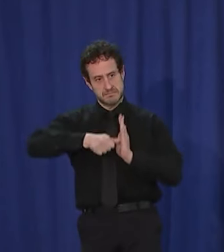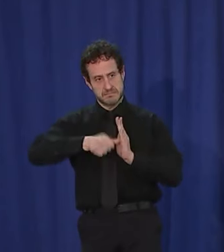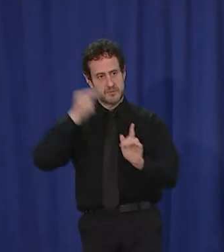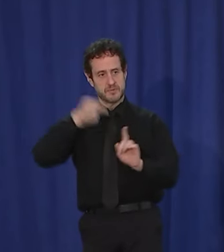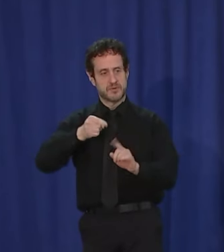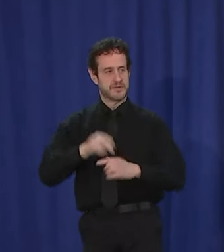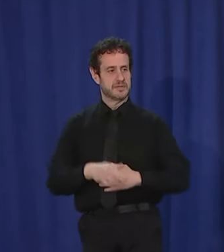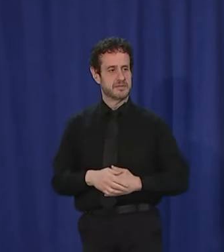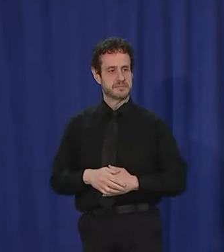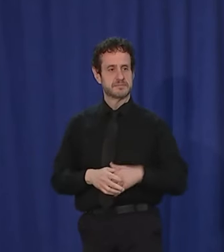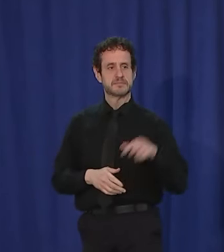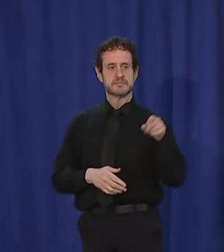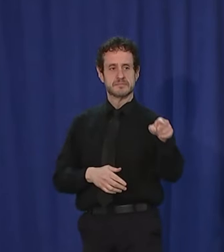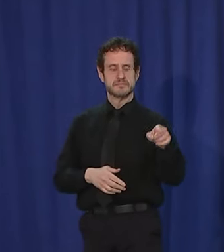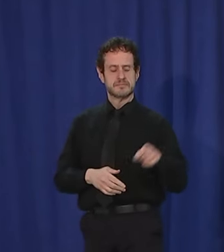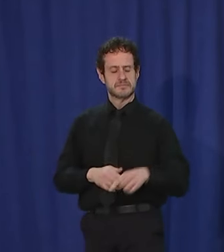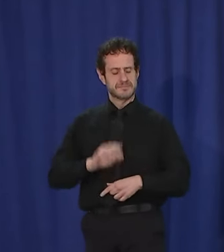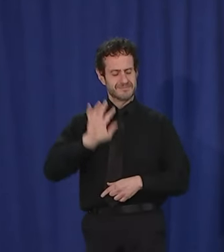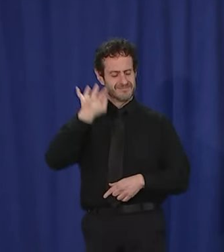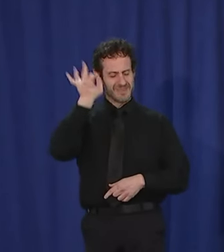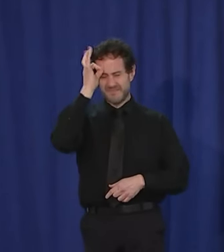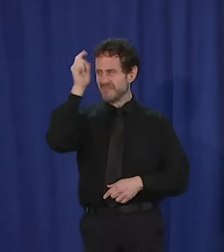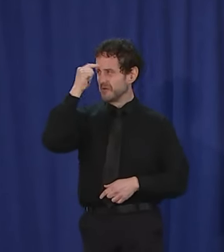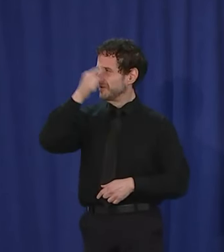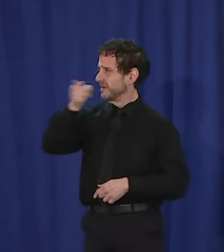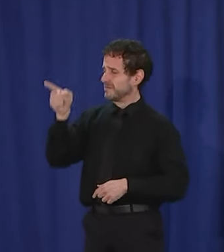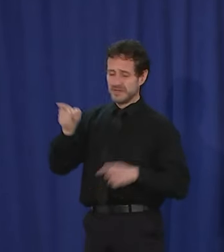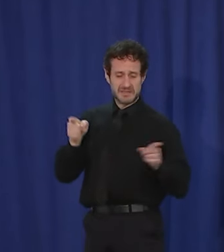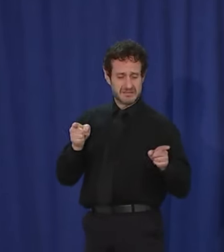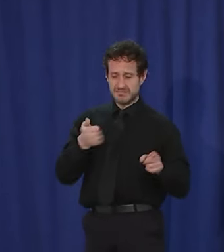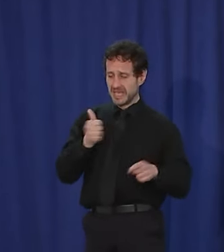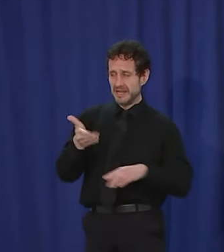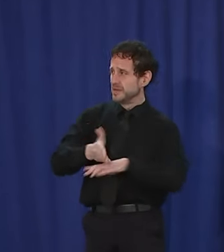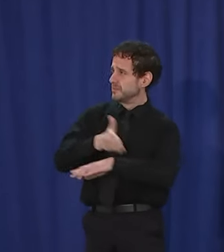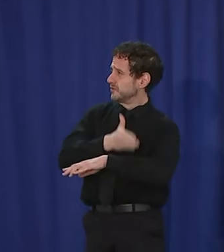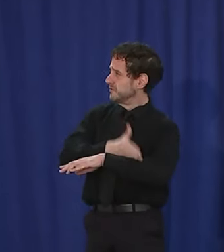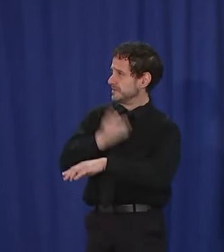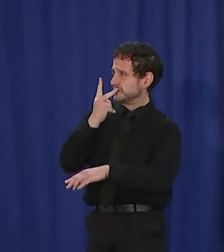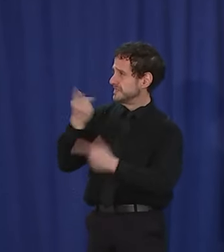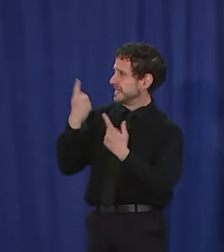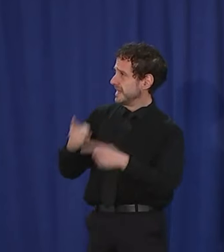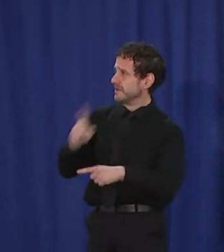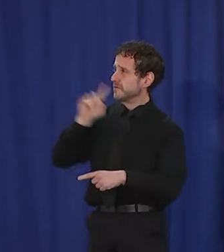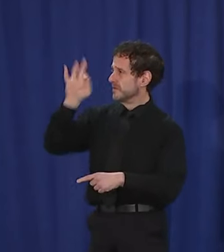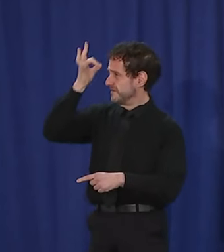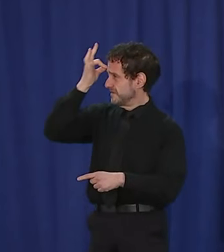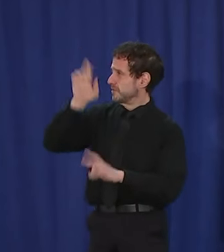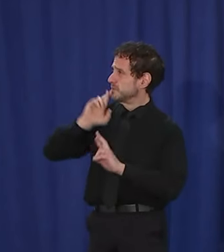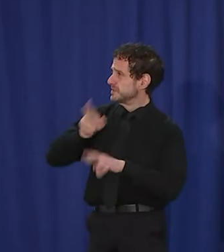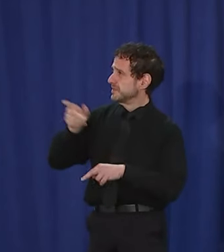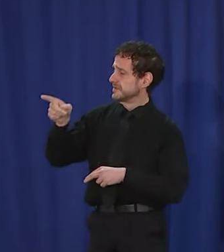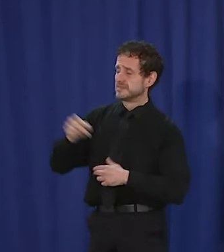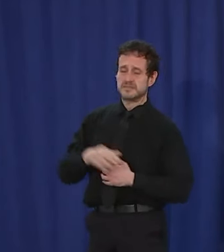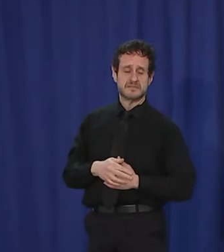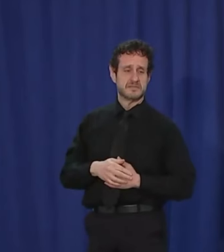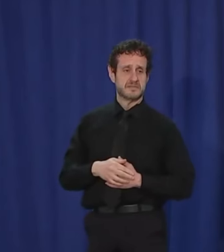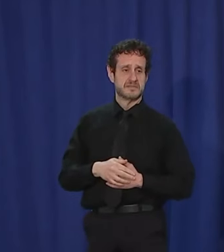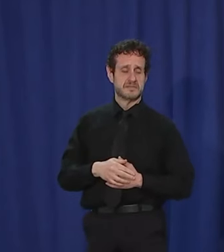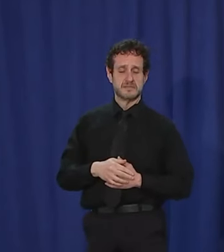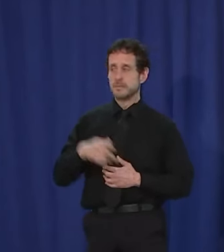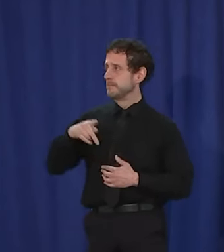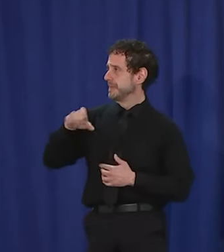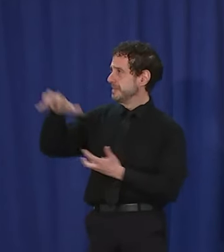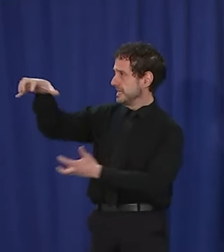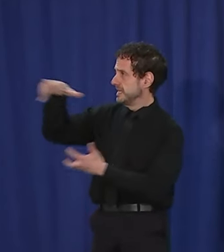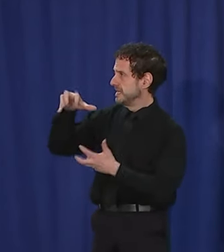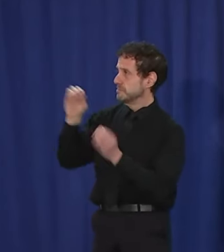And the federal government, any updates you can give, any improvements that you've seen as far as PPE